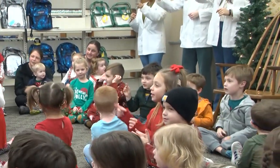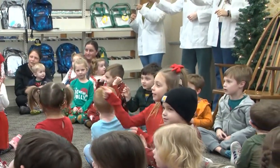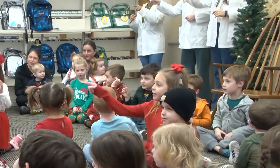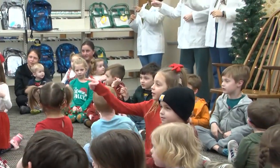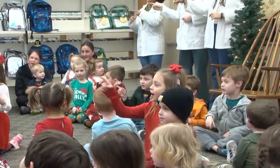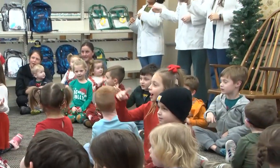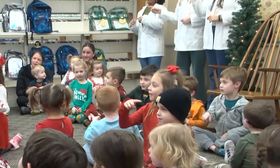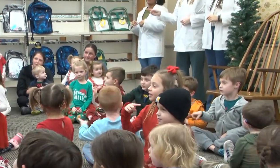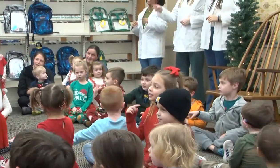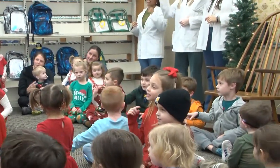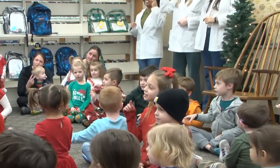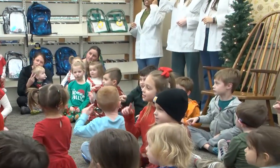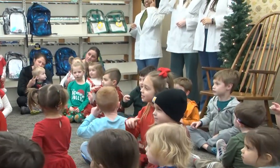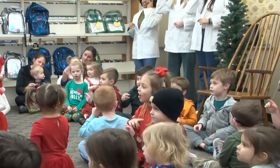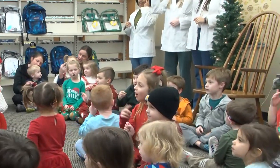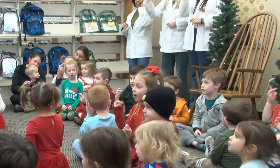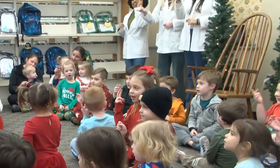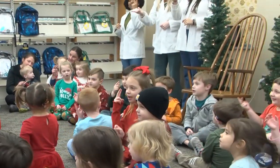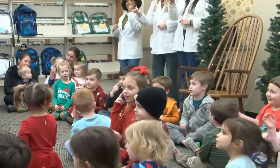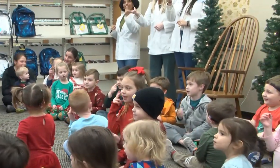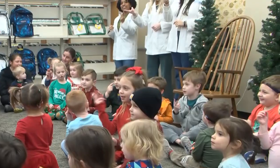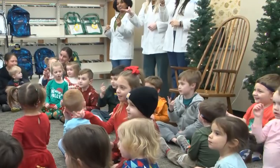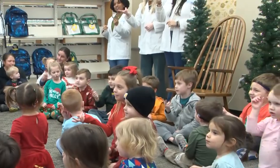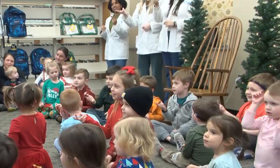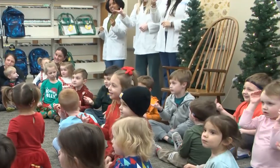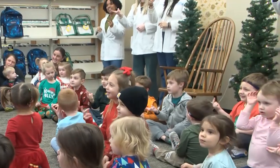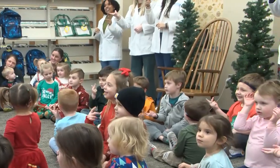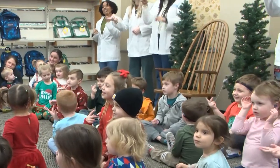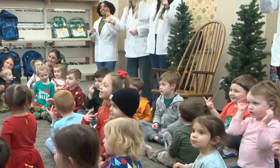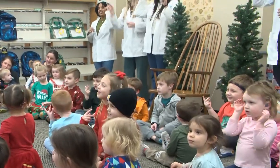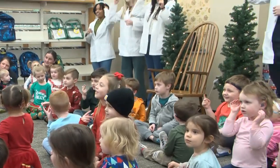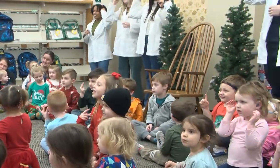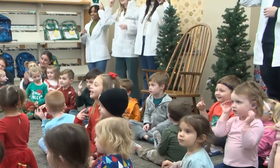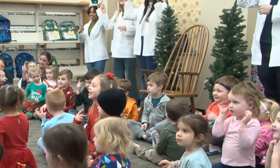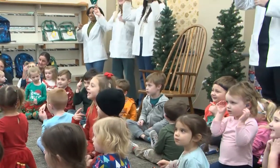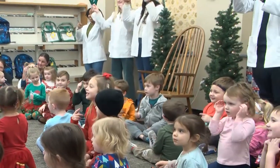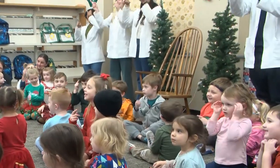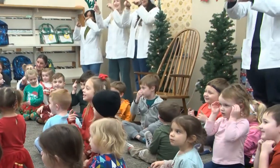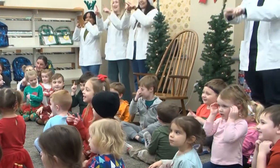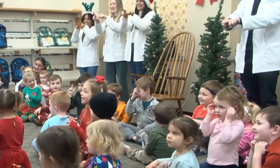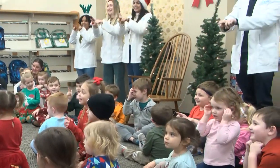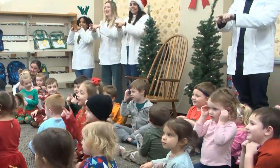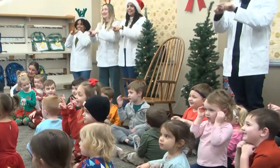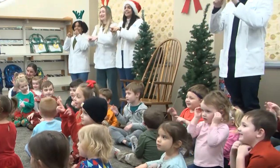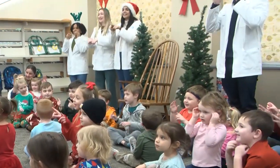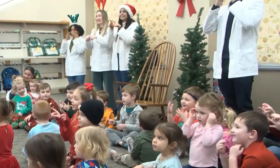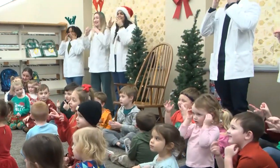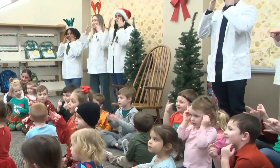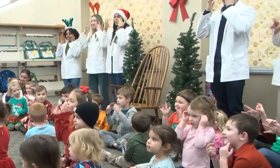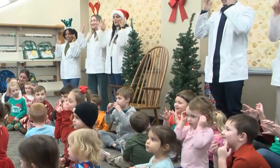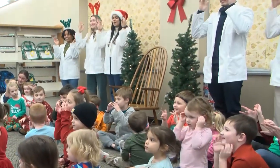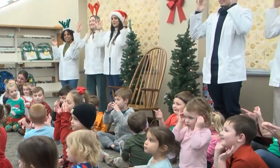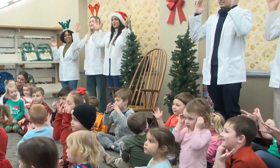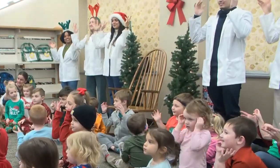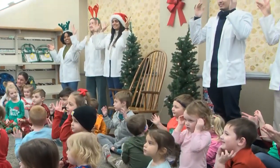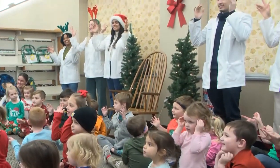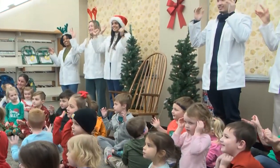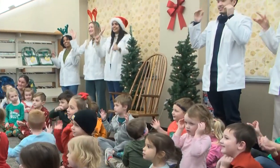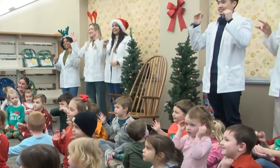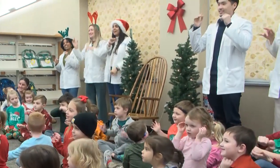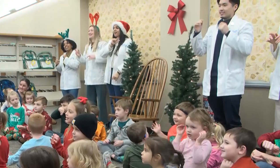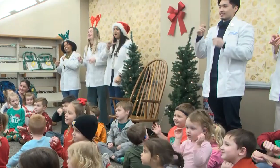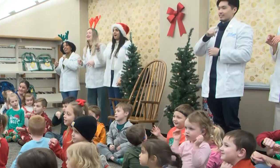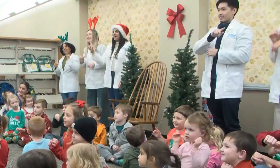And if you ever saw it, you would even say it